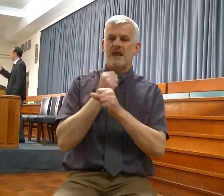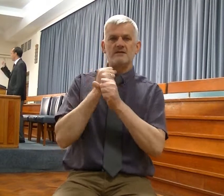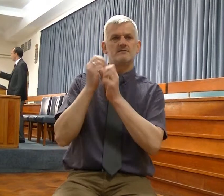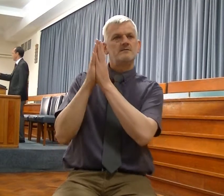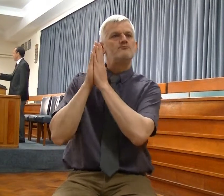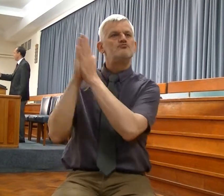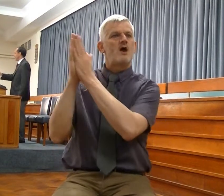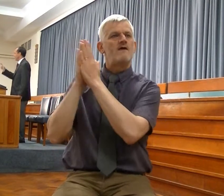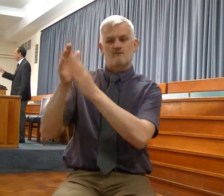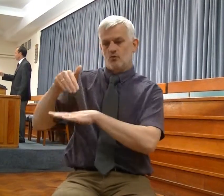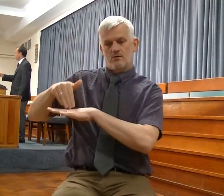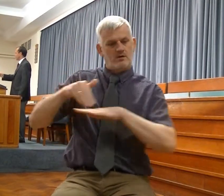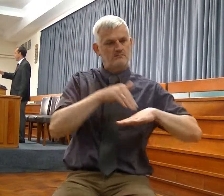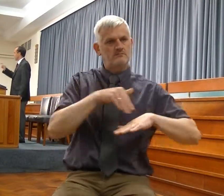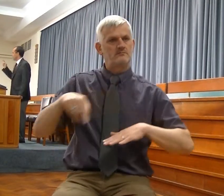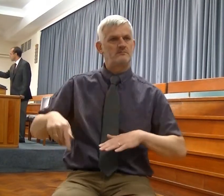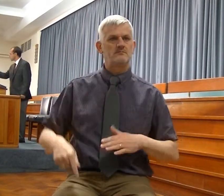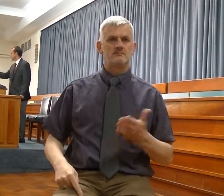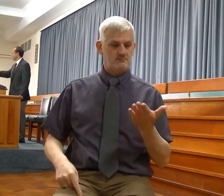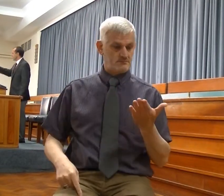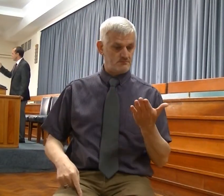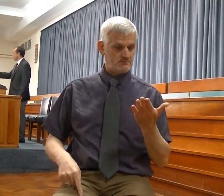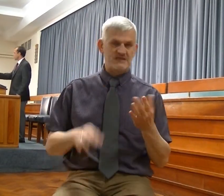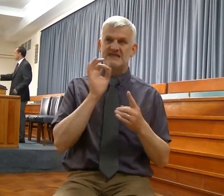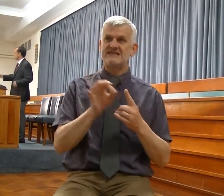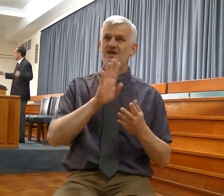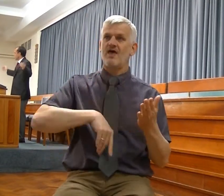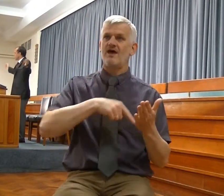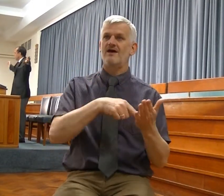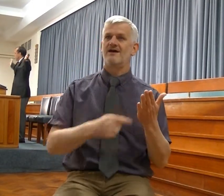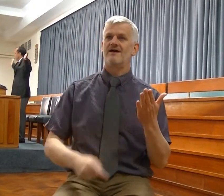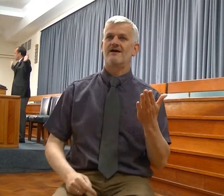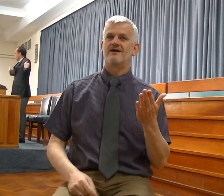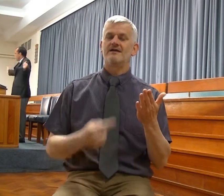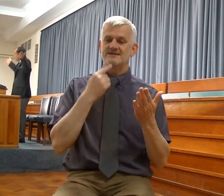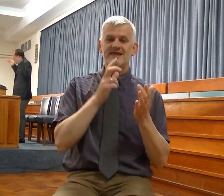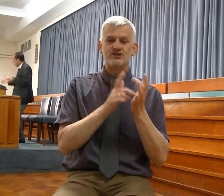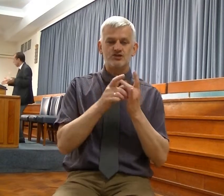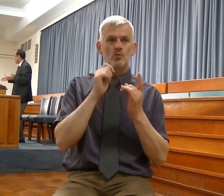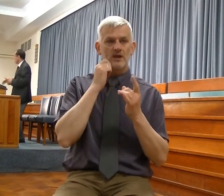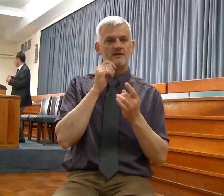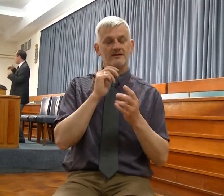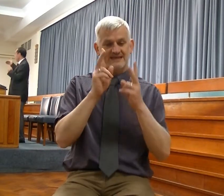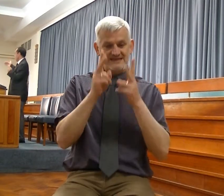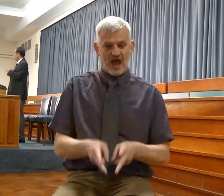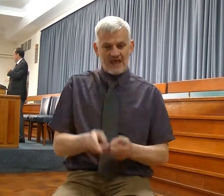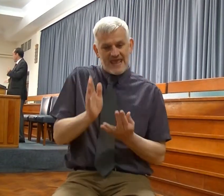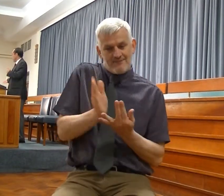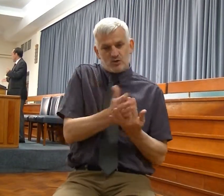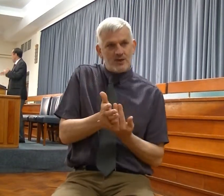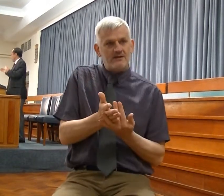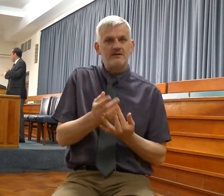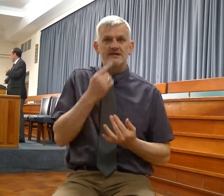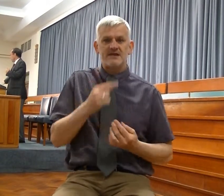700 years before it happened, the prophet Isaiah mentioned that Jesus is going to die exactly between, not on